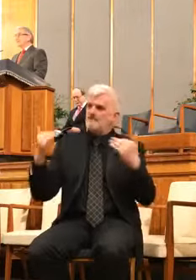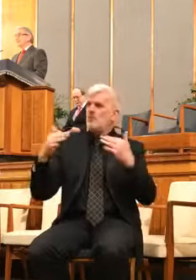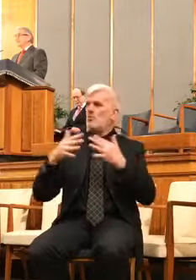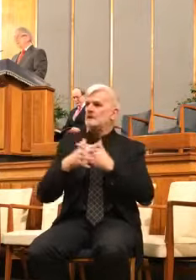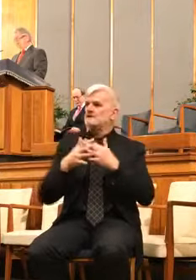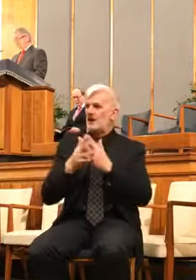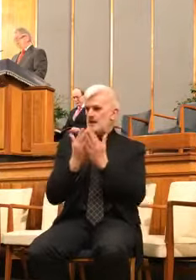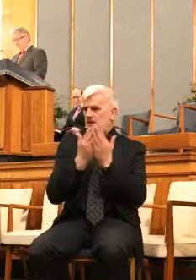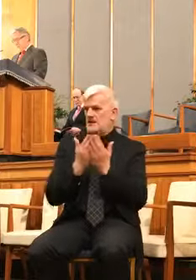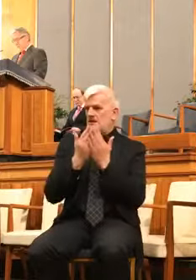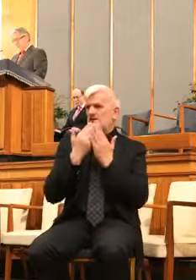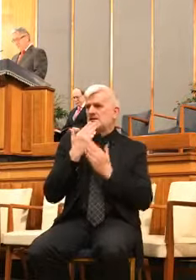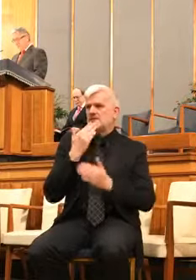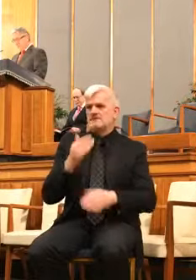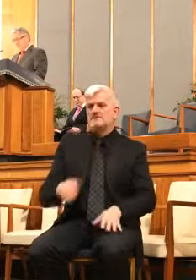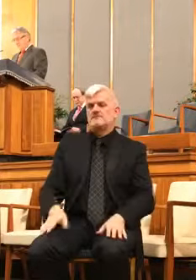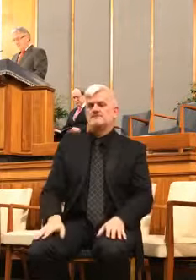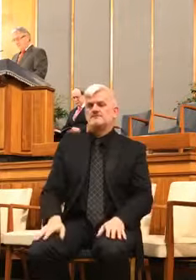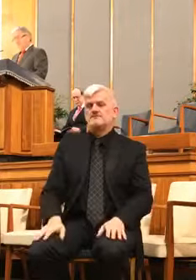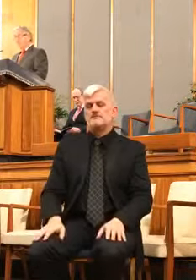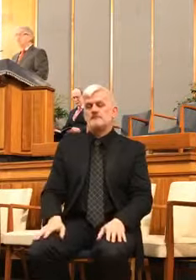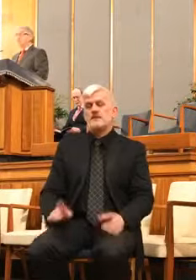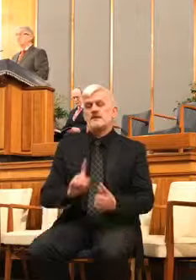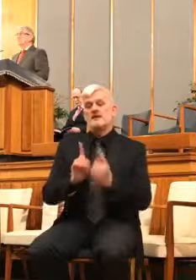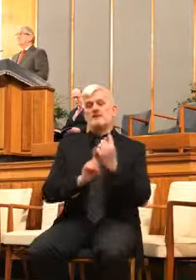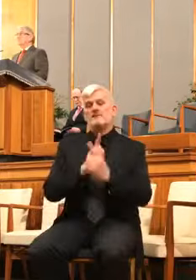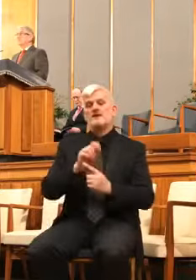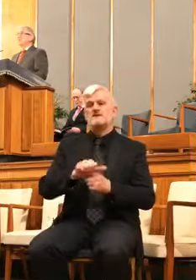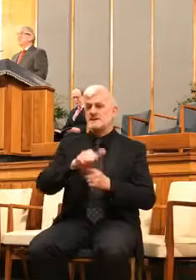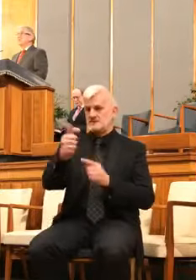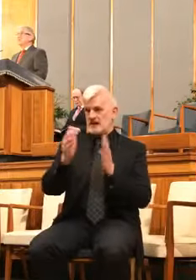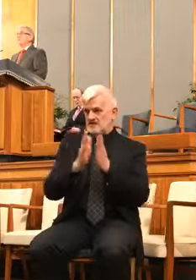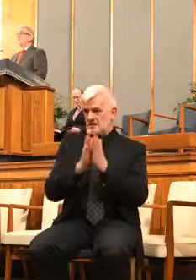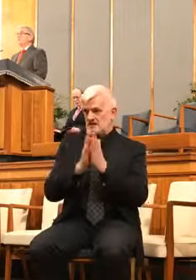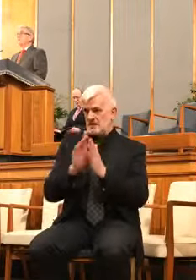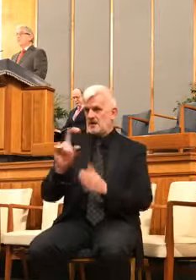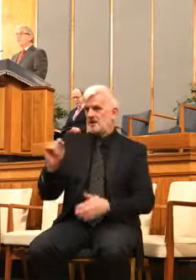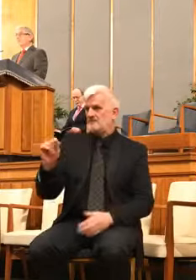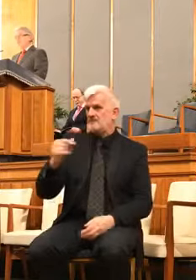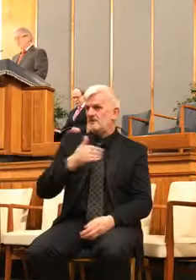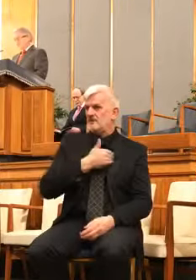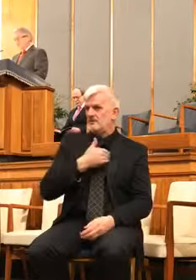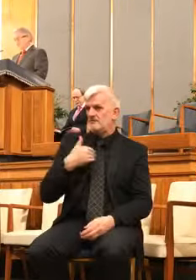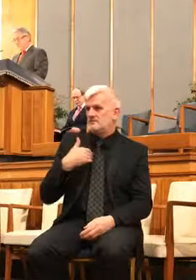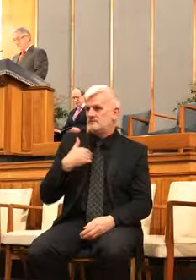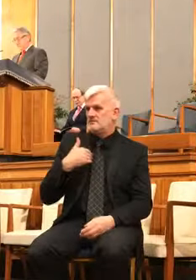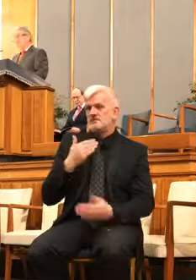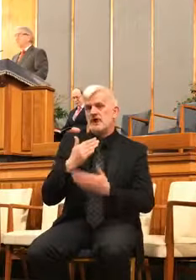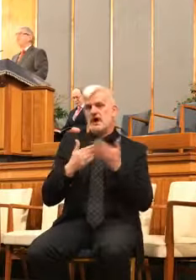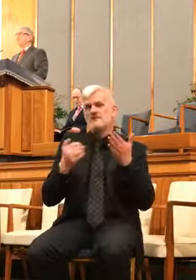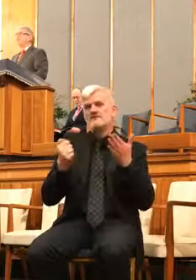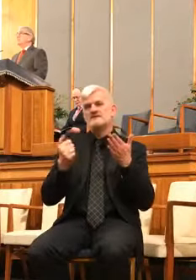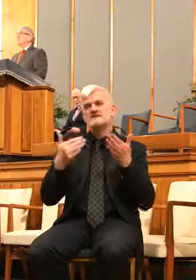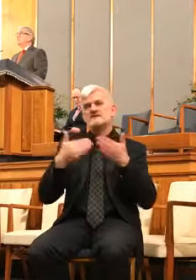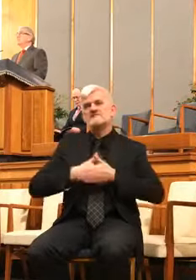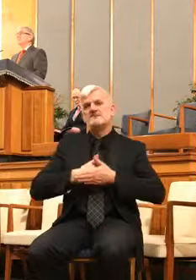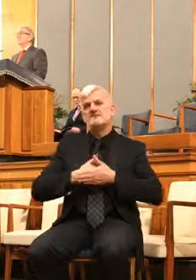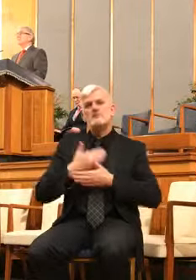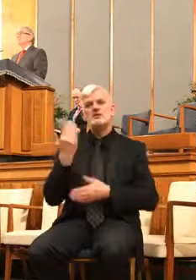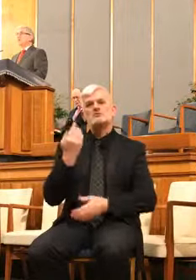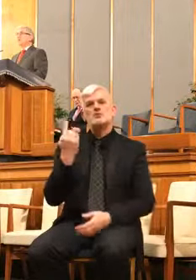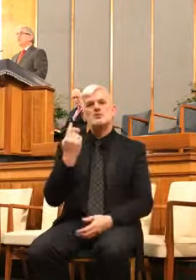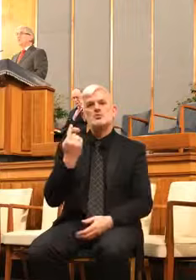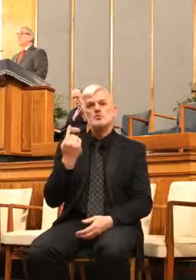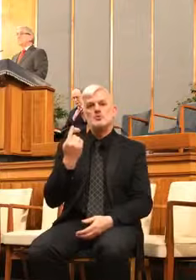to study God's Word. Our service next Sunday will be at 11 in the morning and 6:30 in the evening, when the preacher,